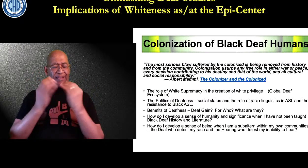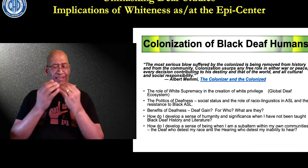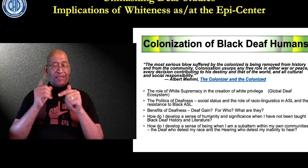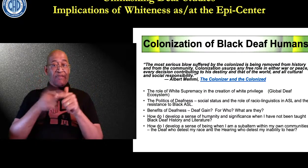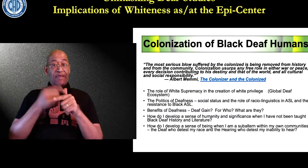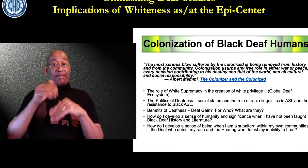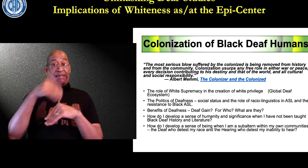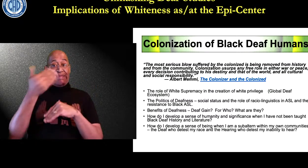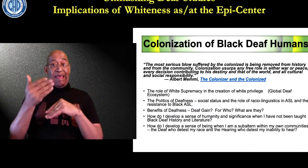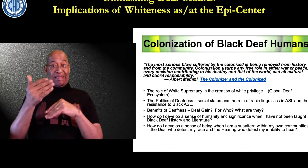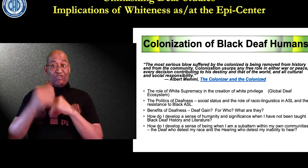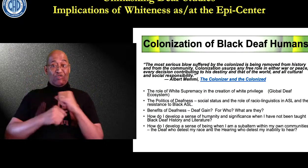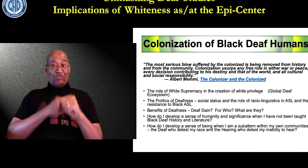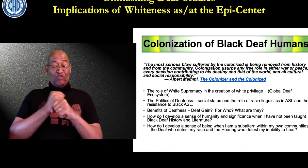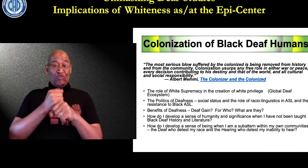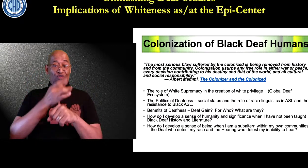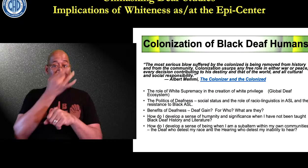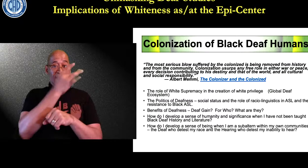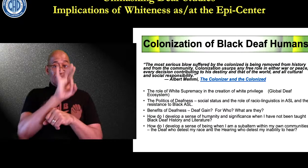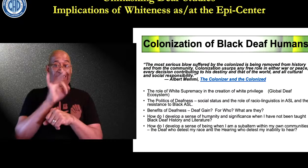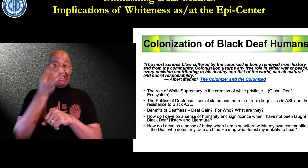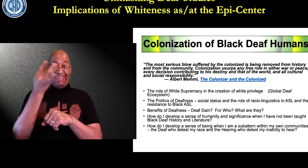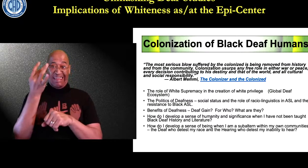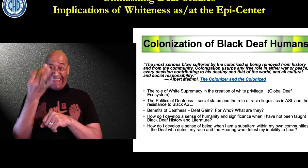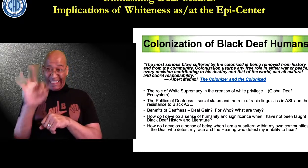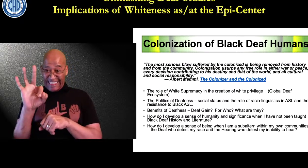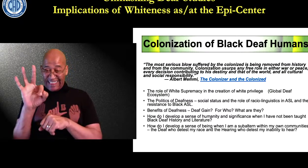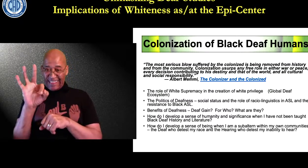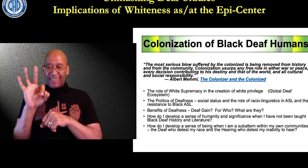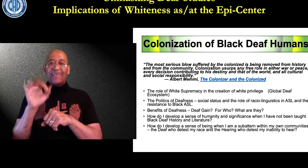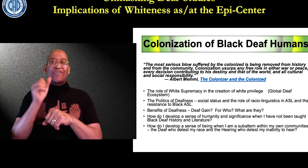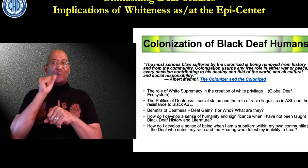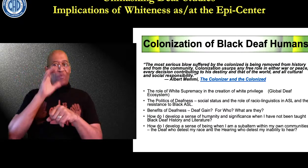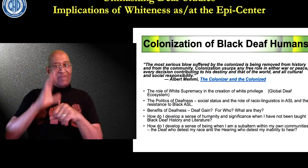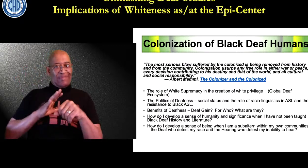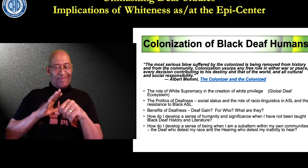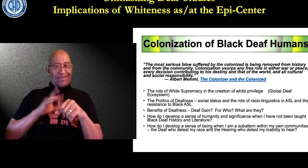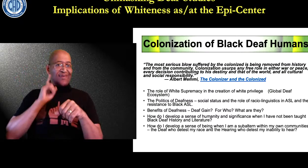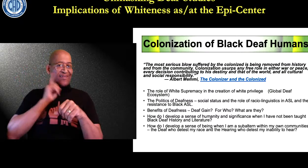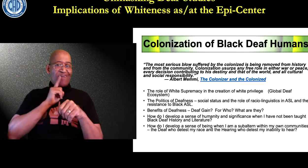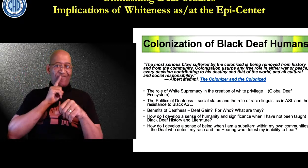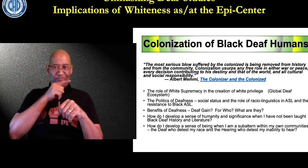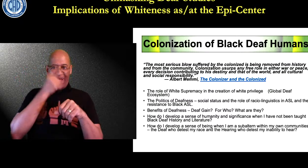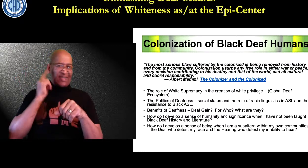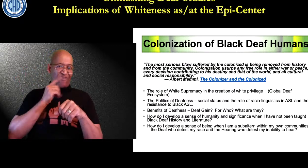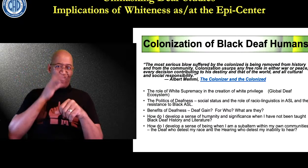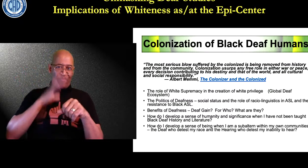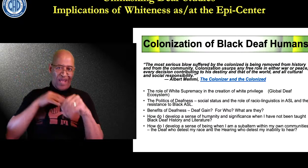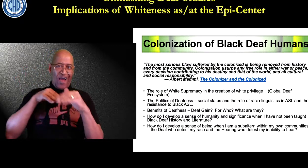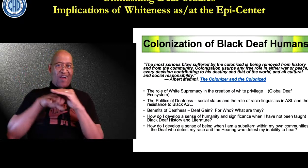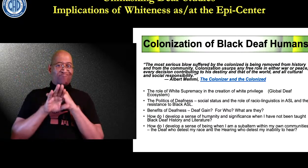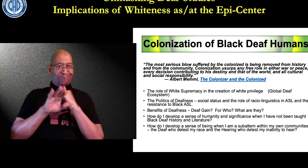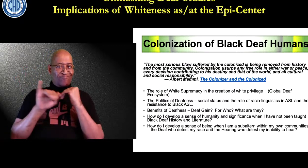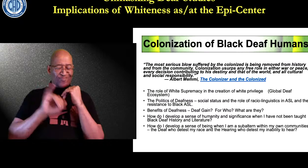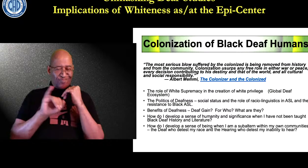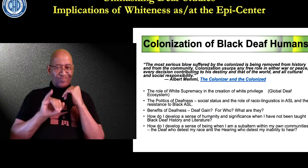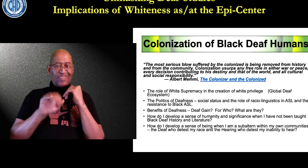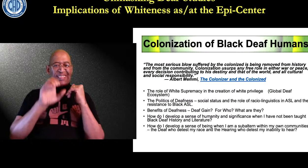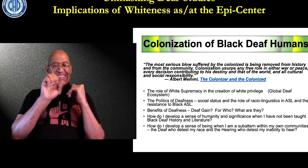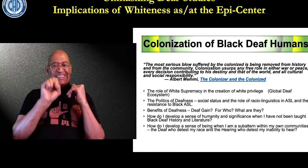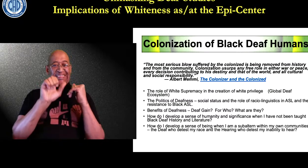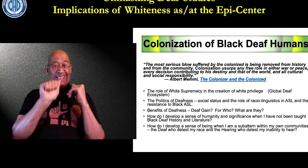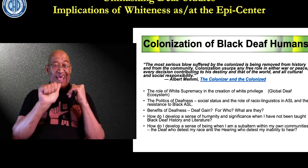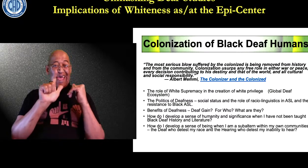And that was Orris Crawford. He entered that school year. And then the next year, in